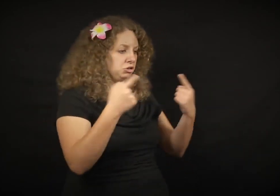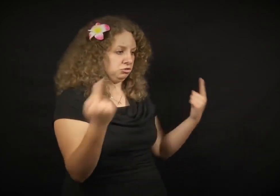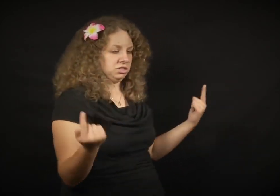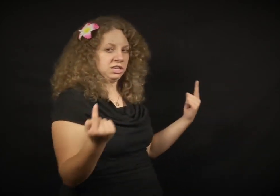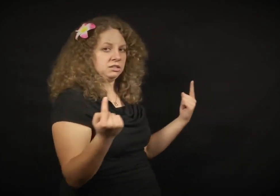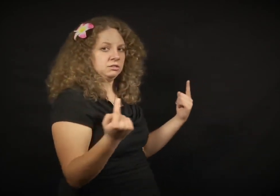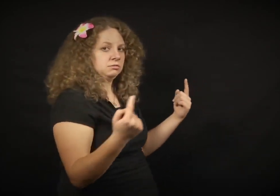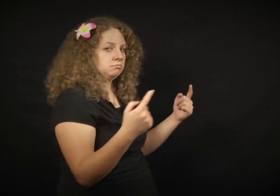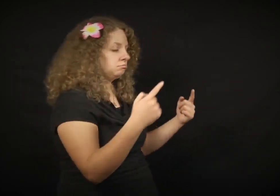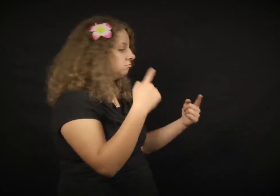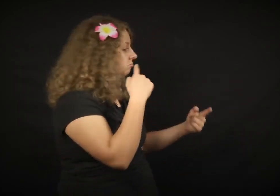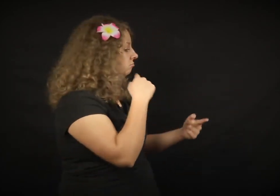contradict,